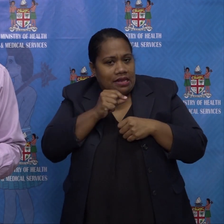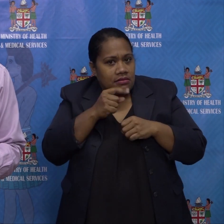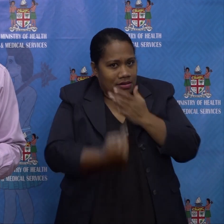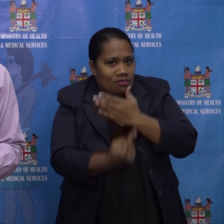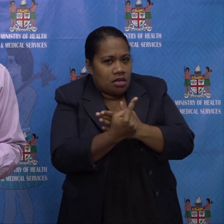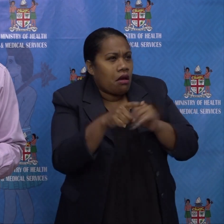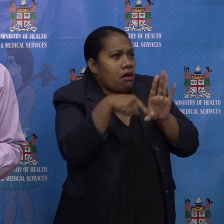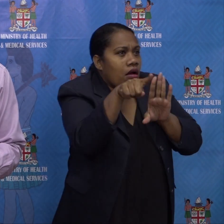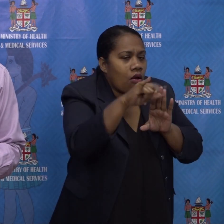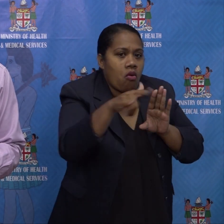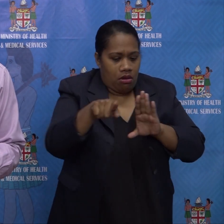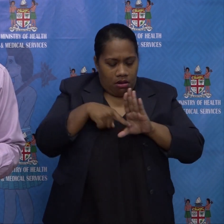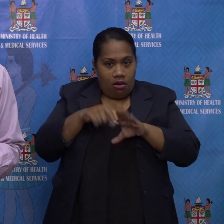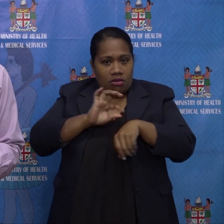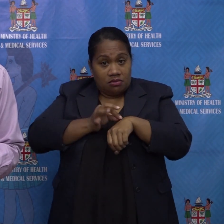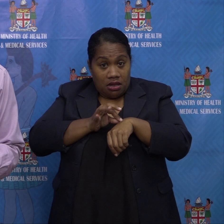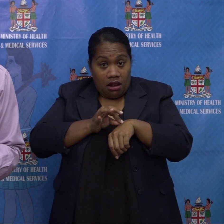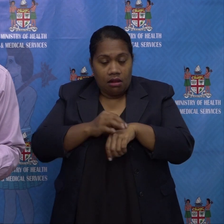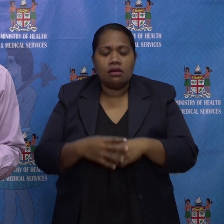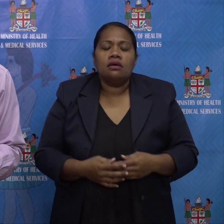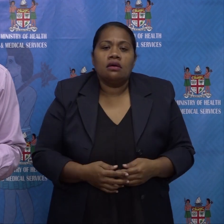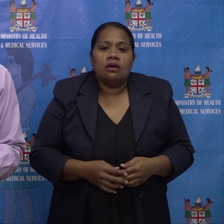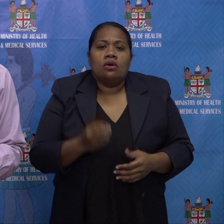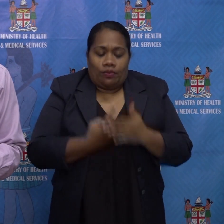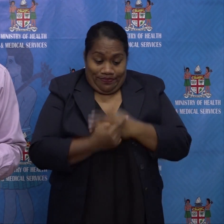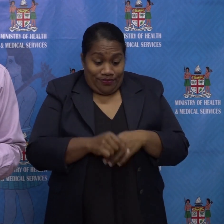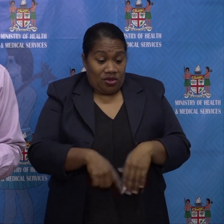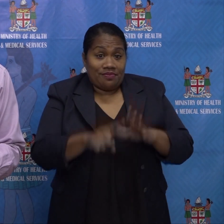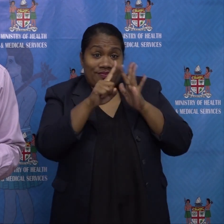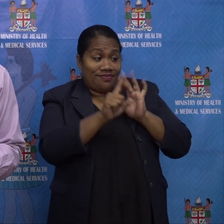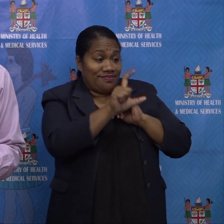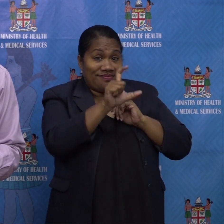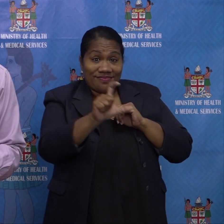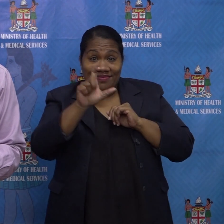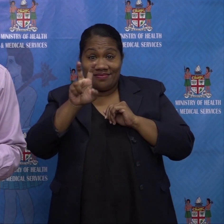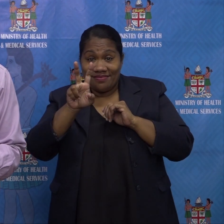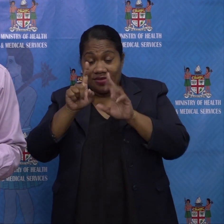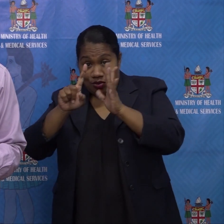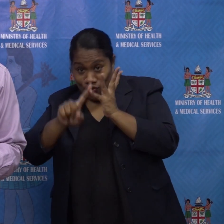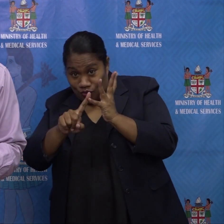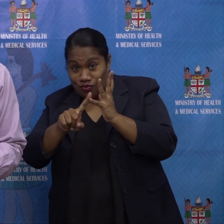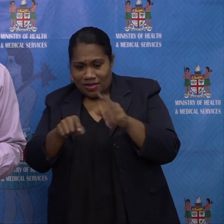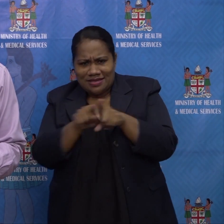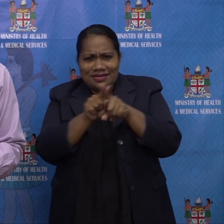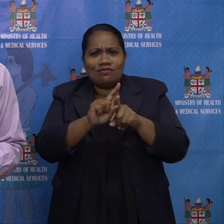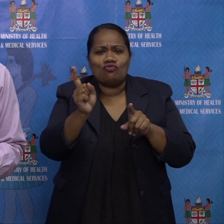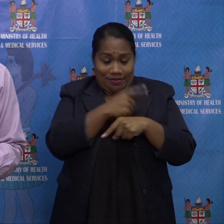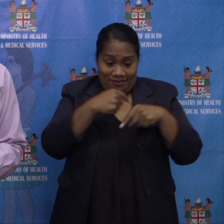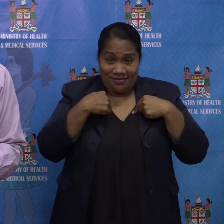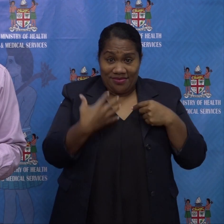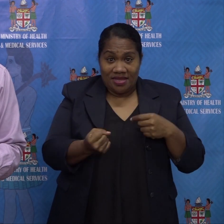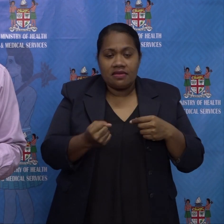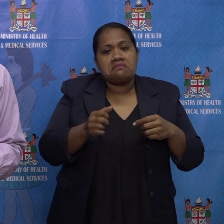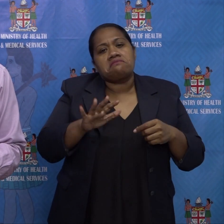From a statistical standpoint, ICU cases, like the one we now have, may be a red